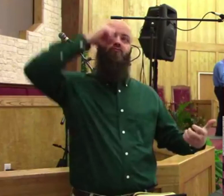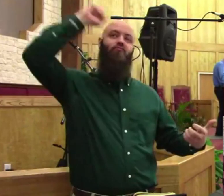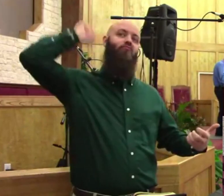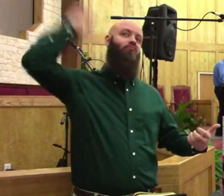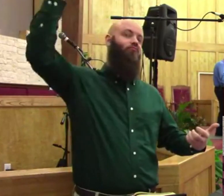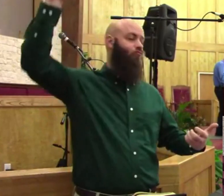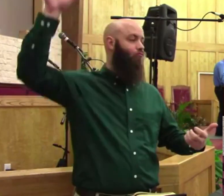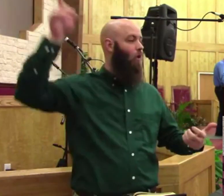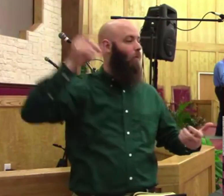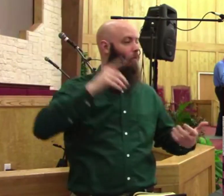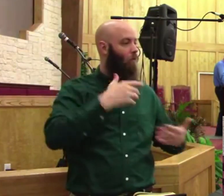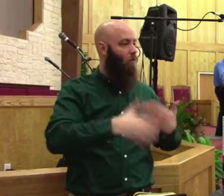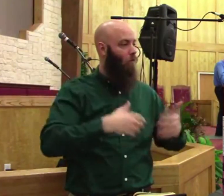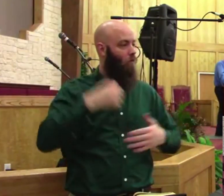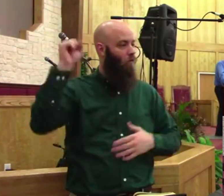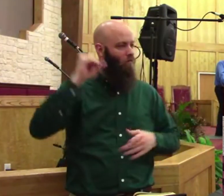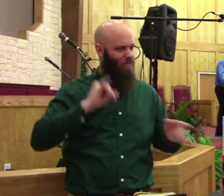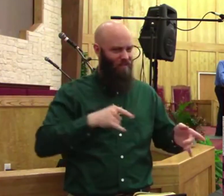gods.